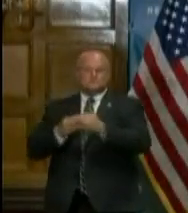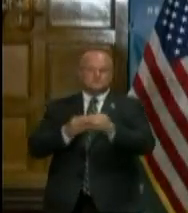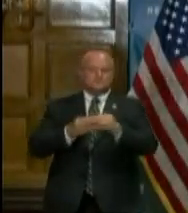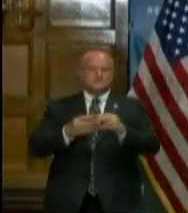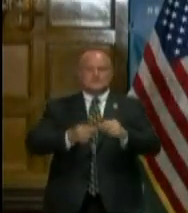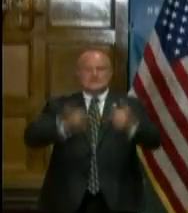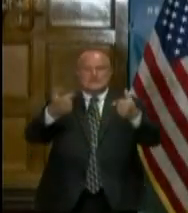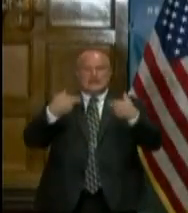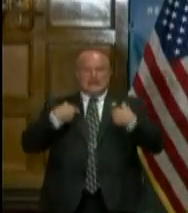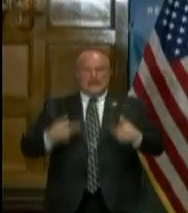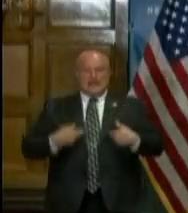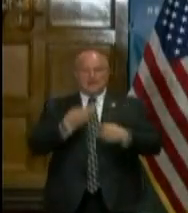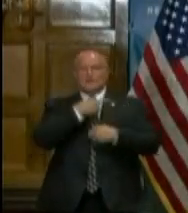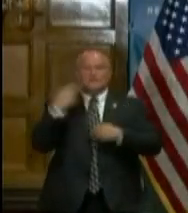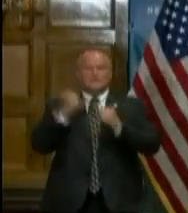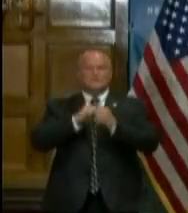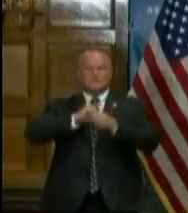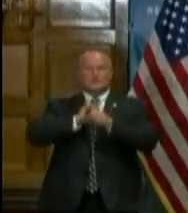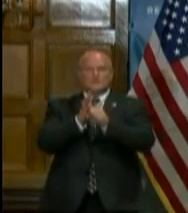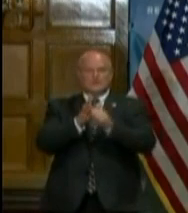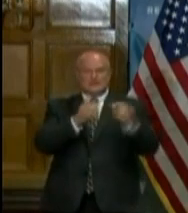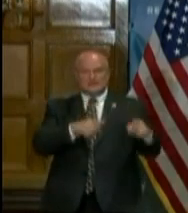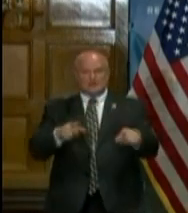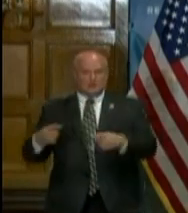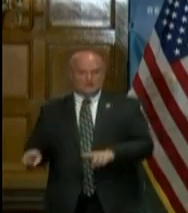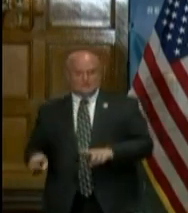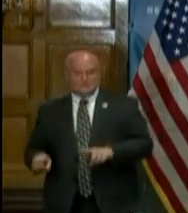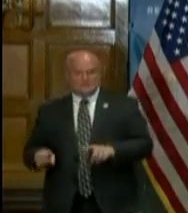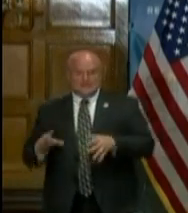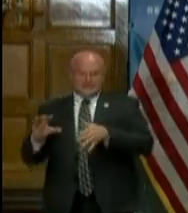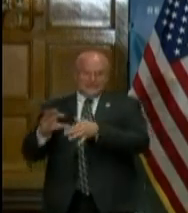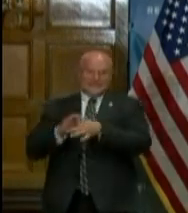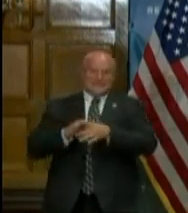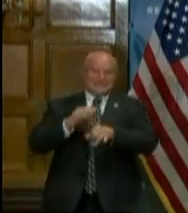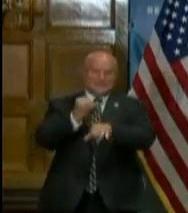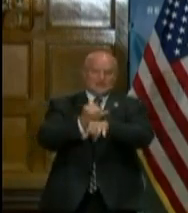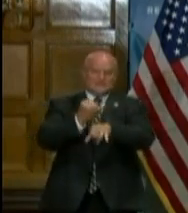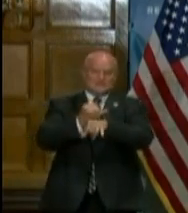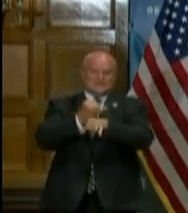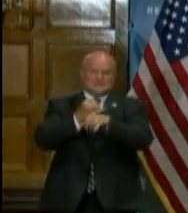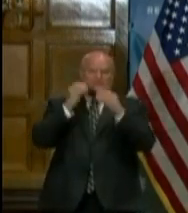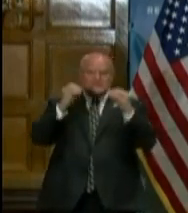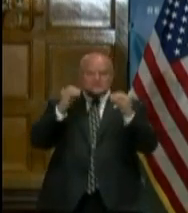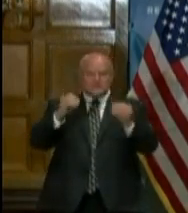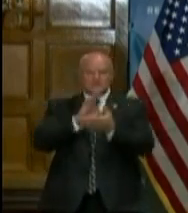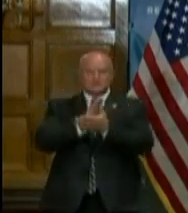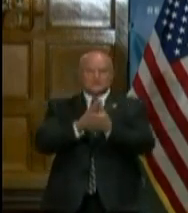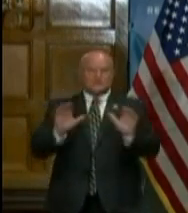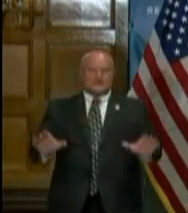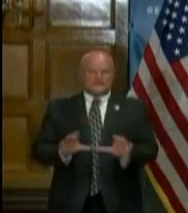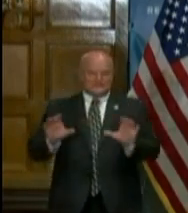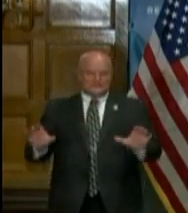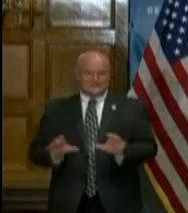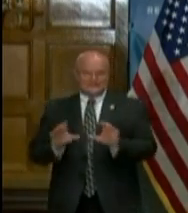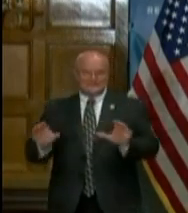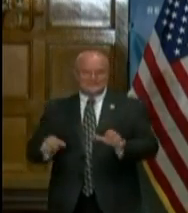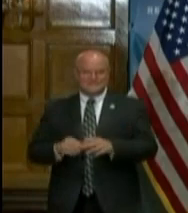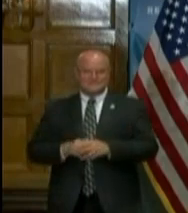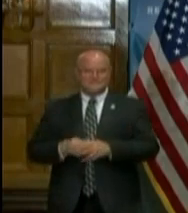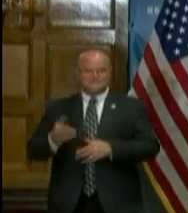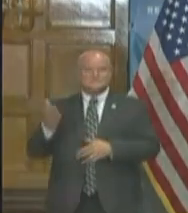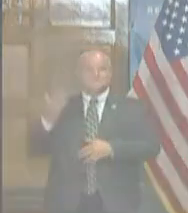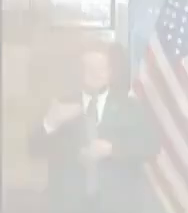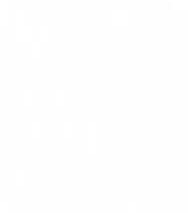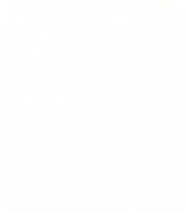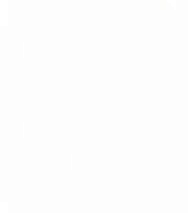risks associated with the COVID-19 occurrences connected to on-site instruction and school activities. If you move to the next